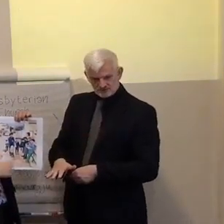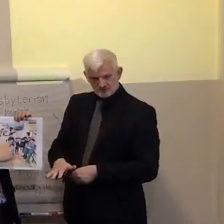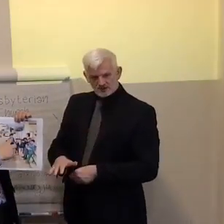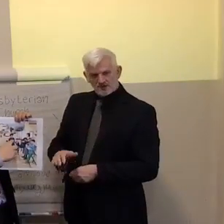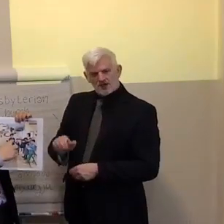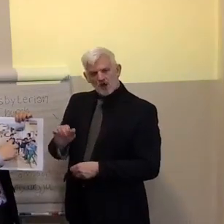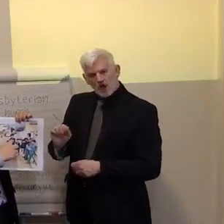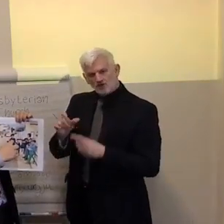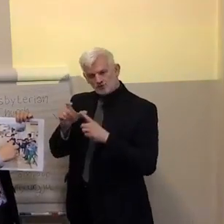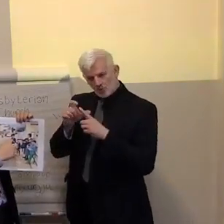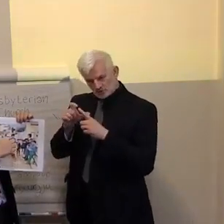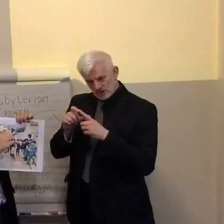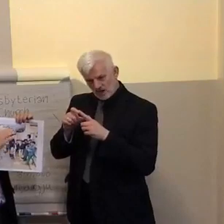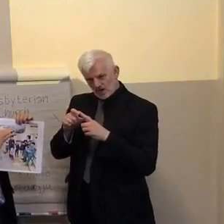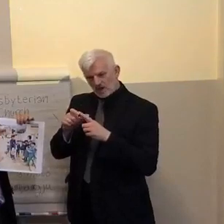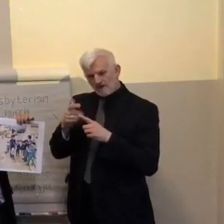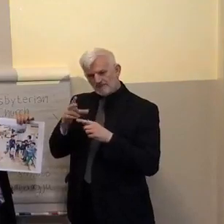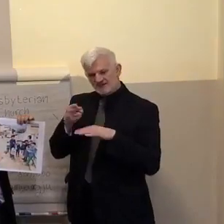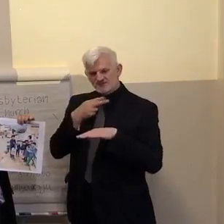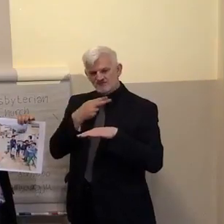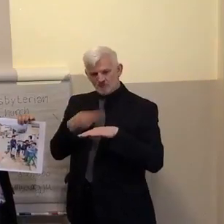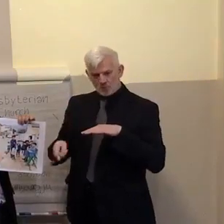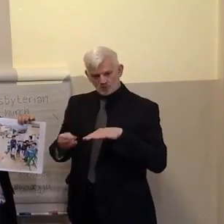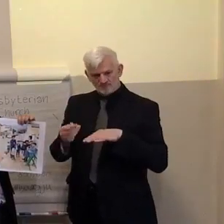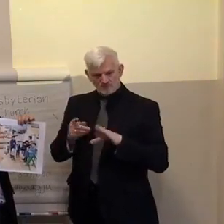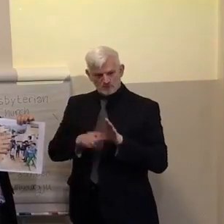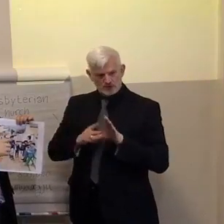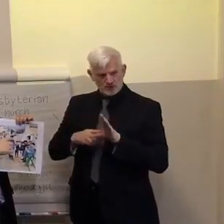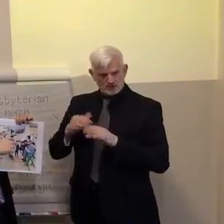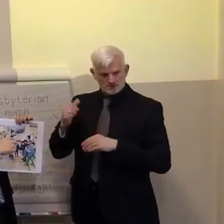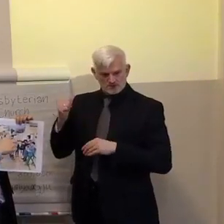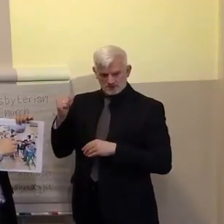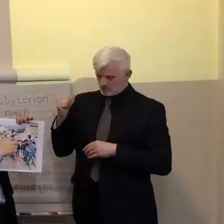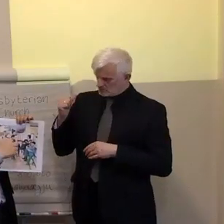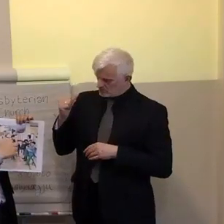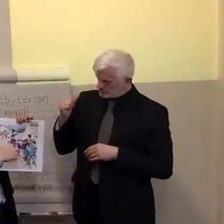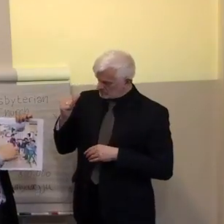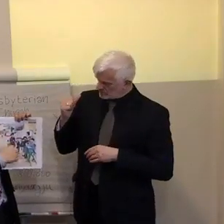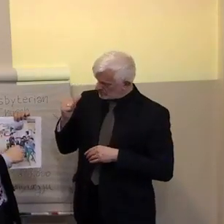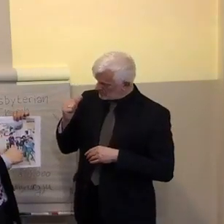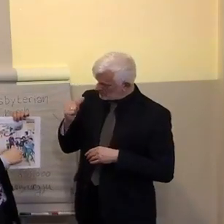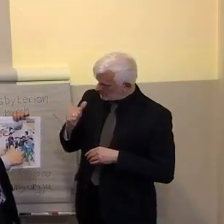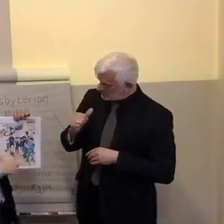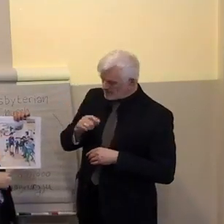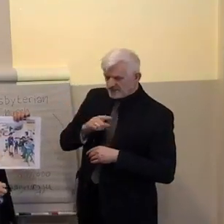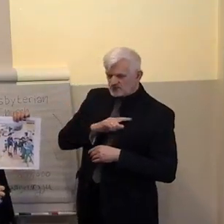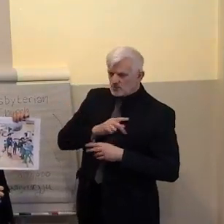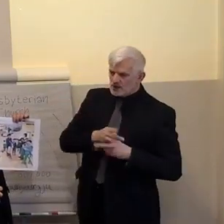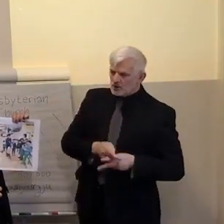The daughter divorced. That's why she's looking after grandchildren.